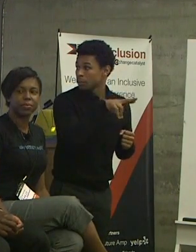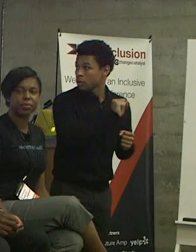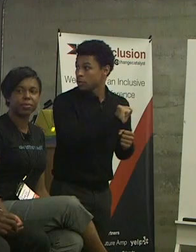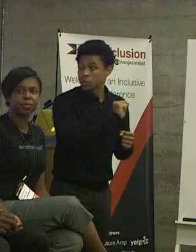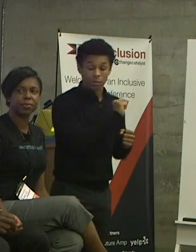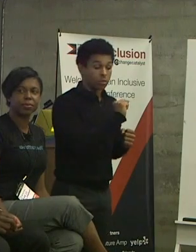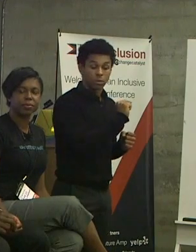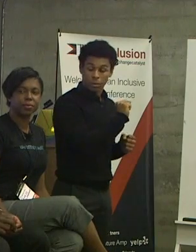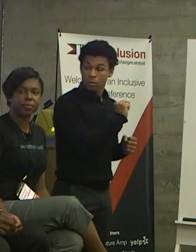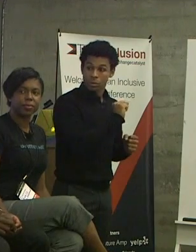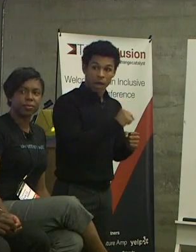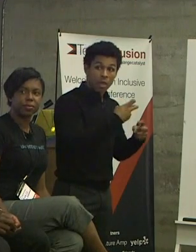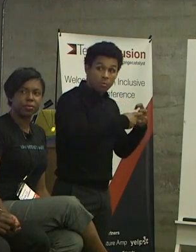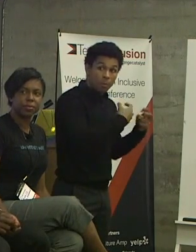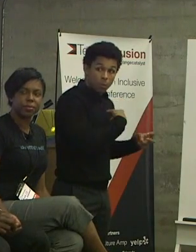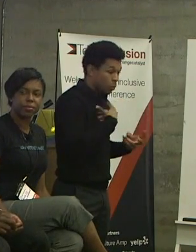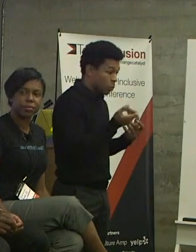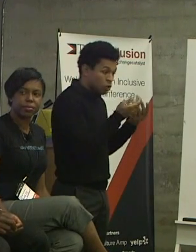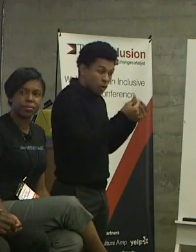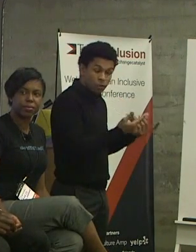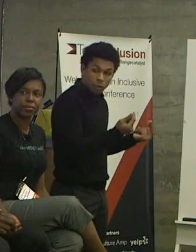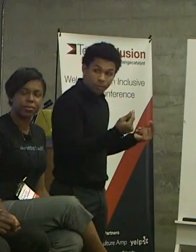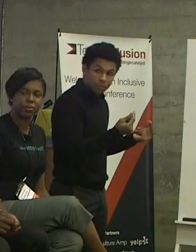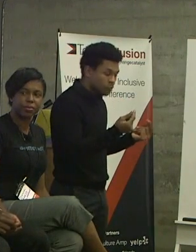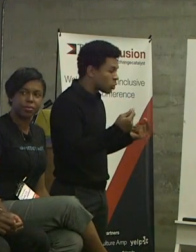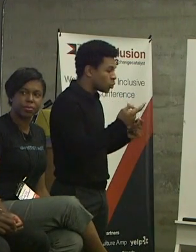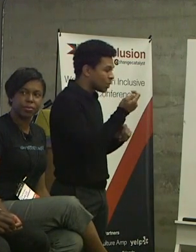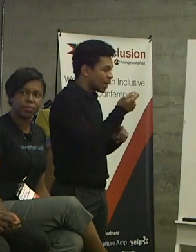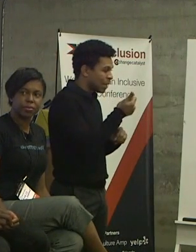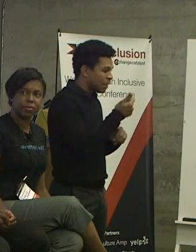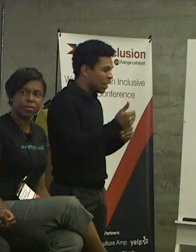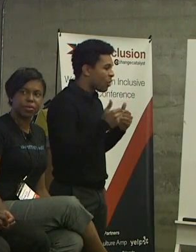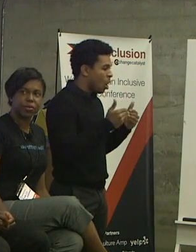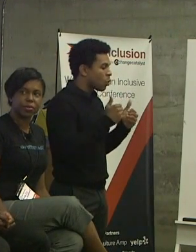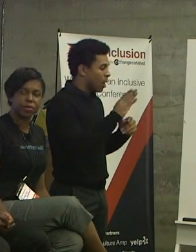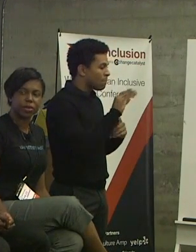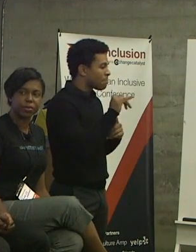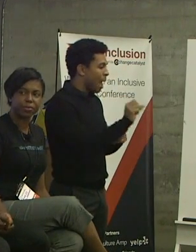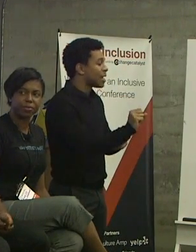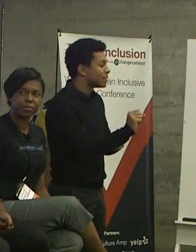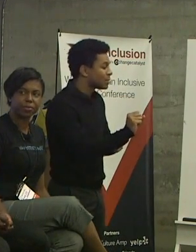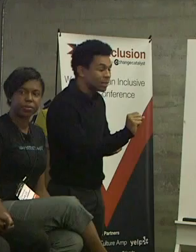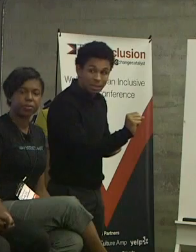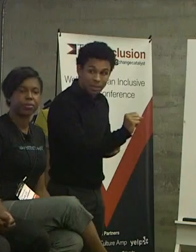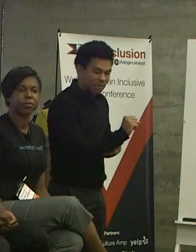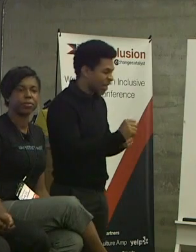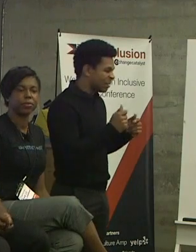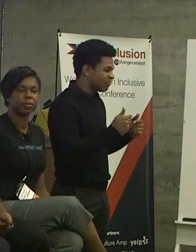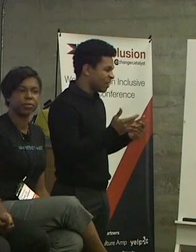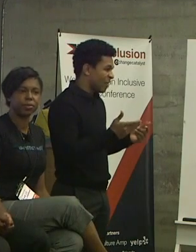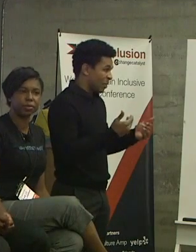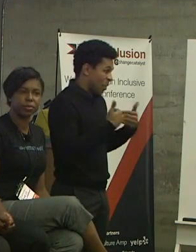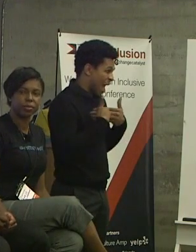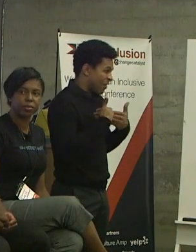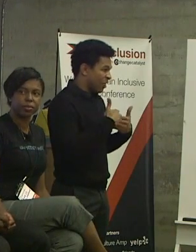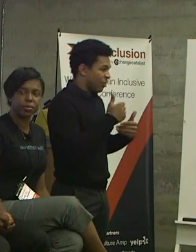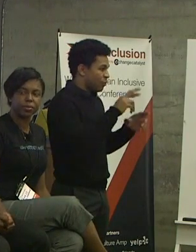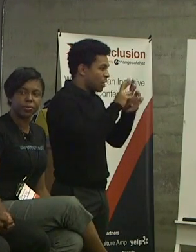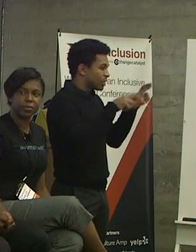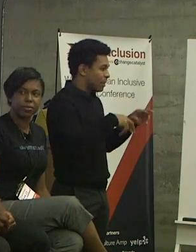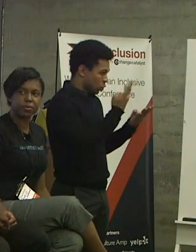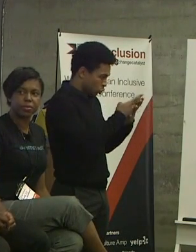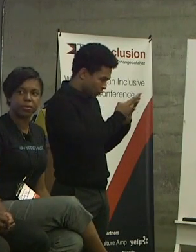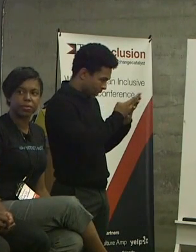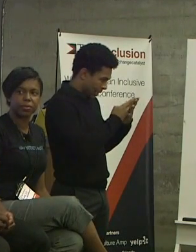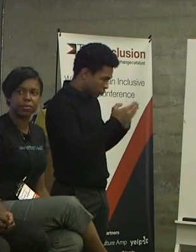trying to solve is to eliminate the unconscious biases that exist in the resume screening process. And we do that by